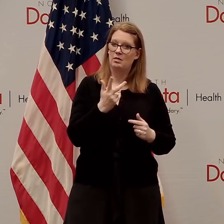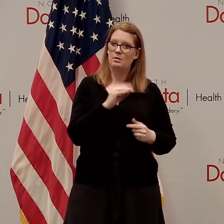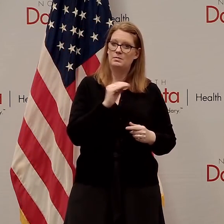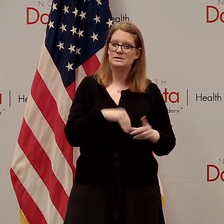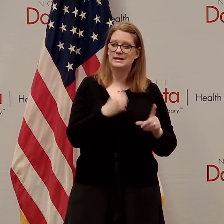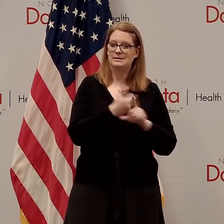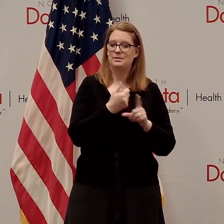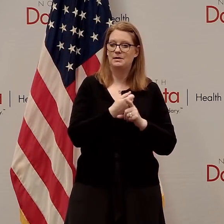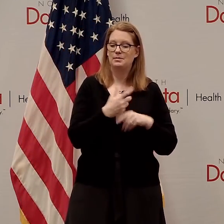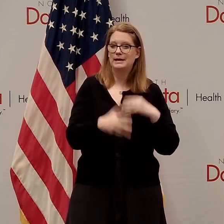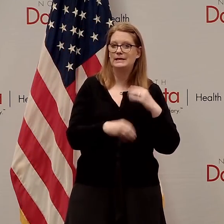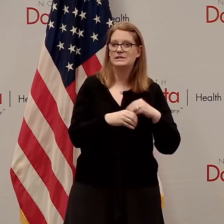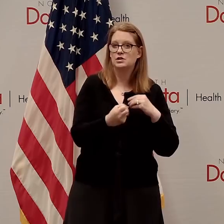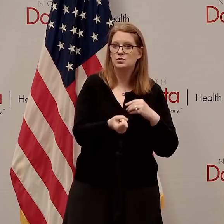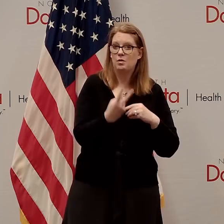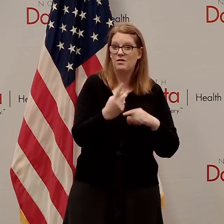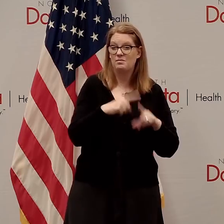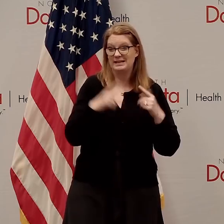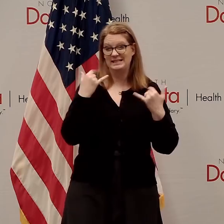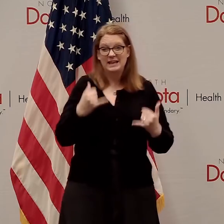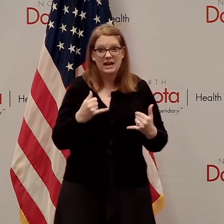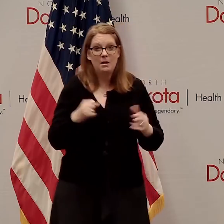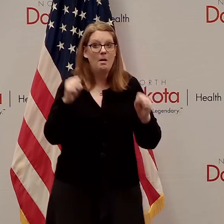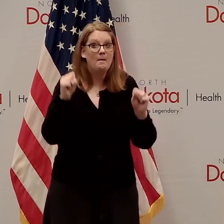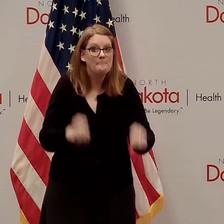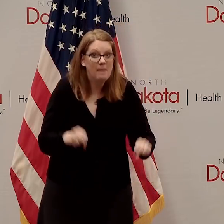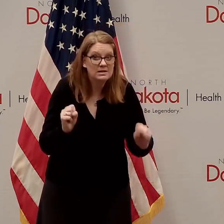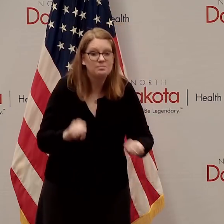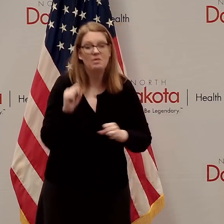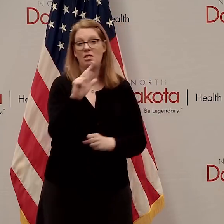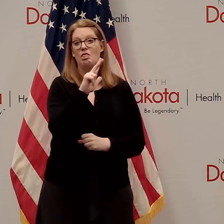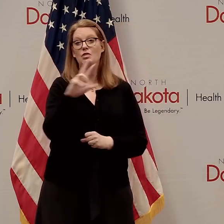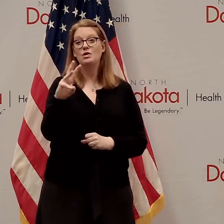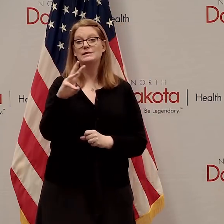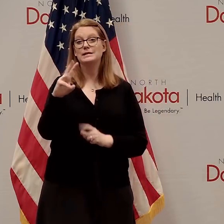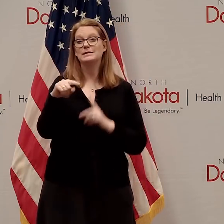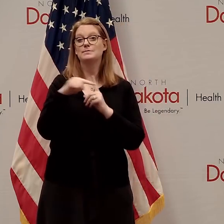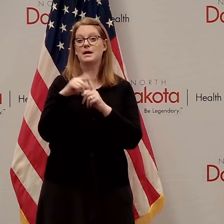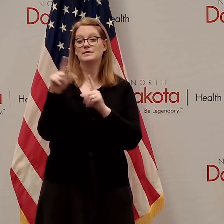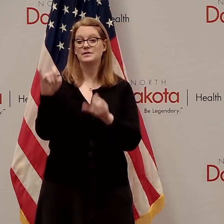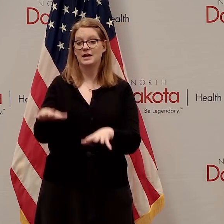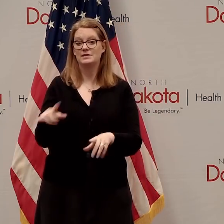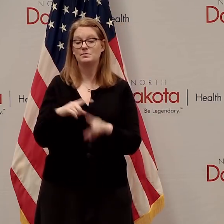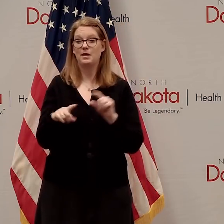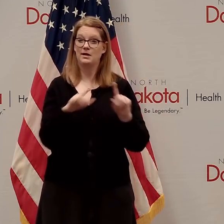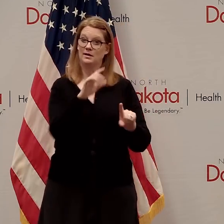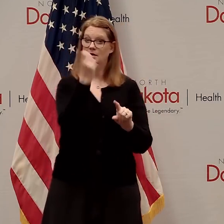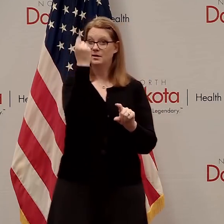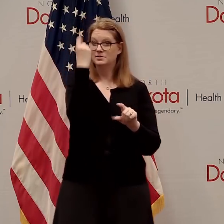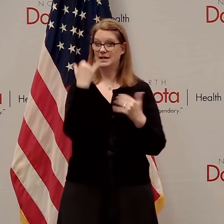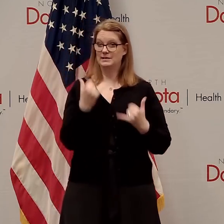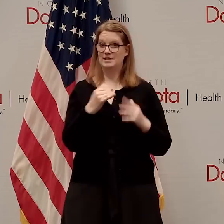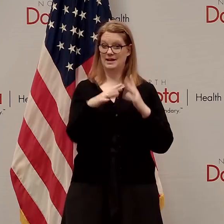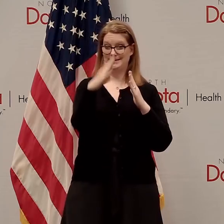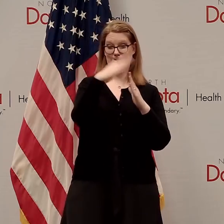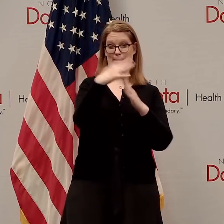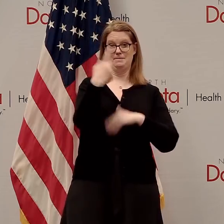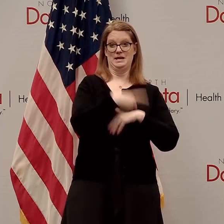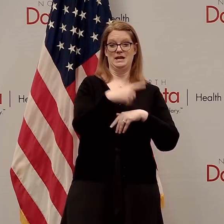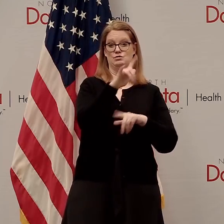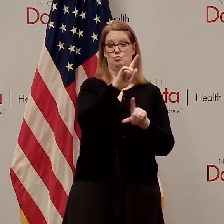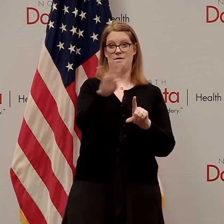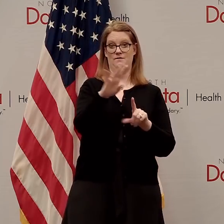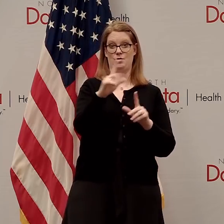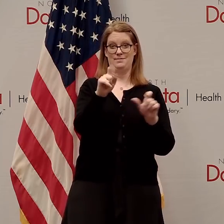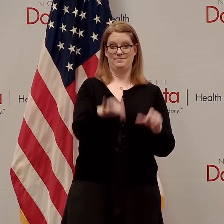been 12. So we could have had a 36 day. So this is our top day, and we're even missing some data. We've talked all along about